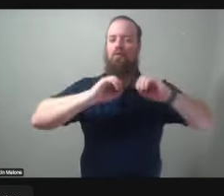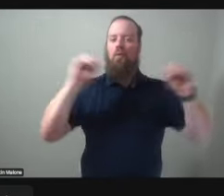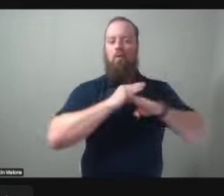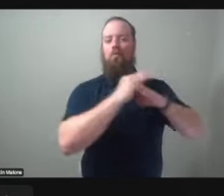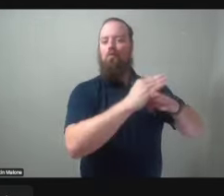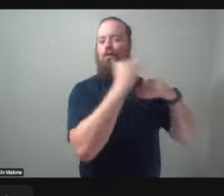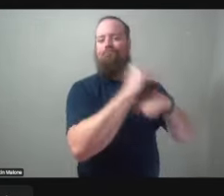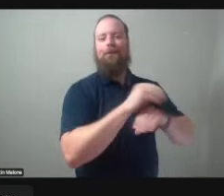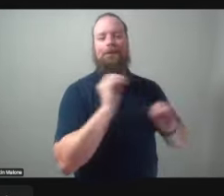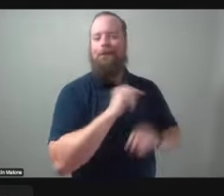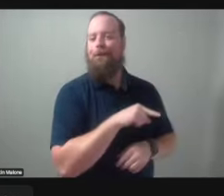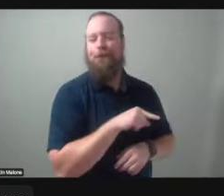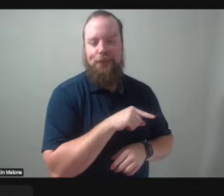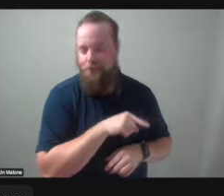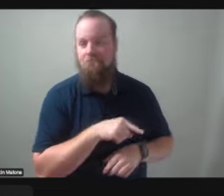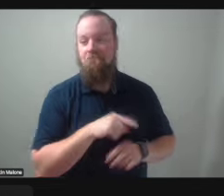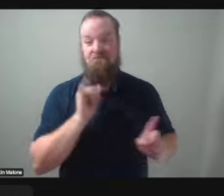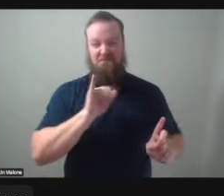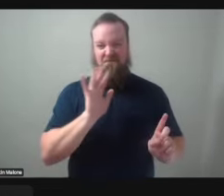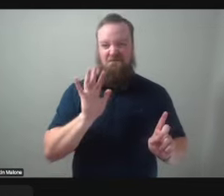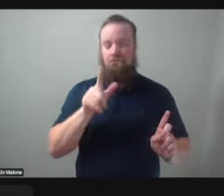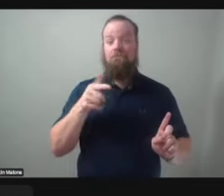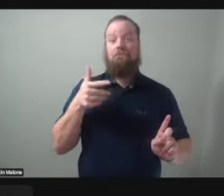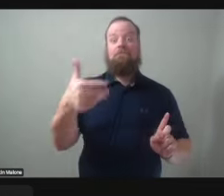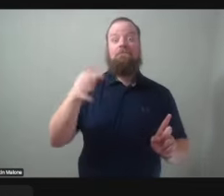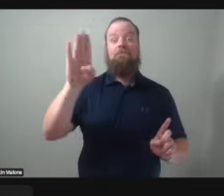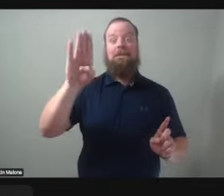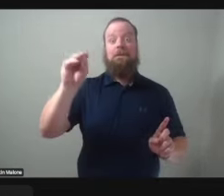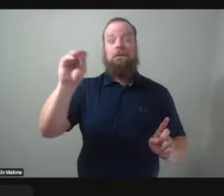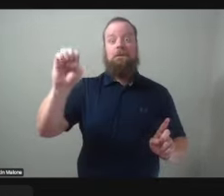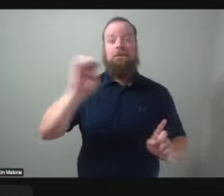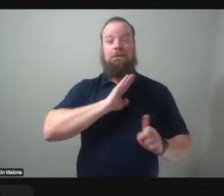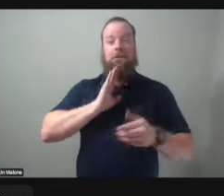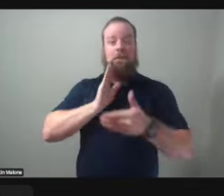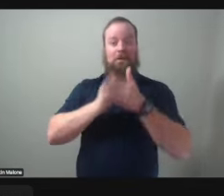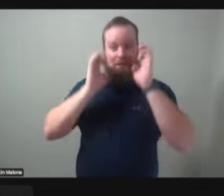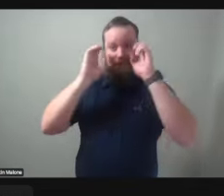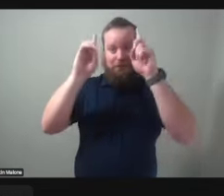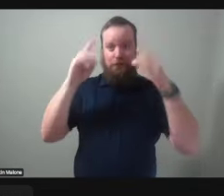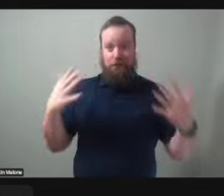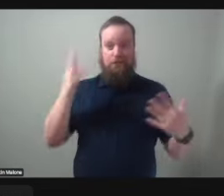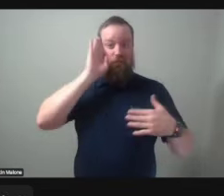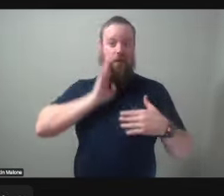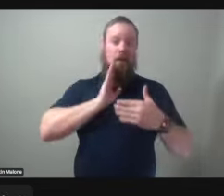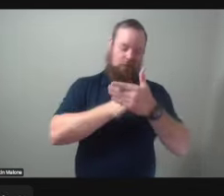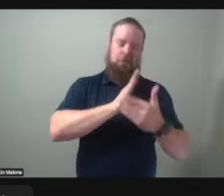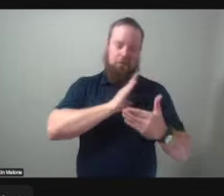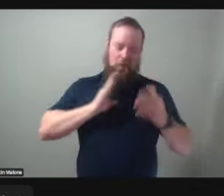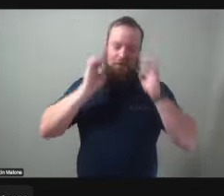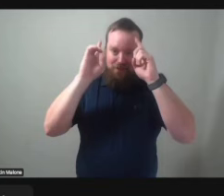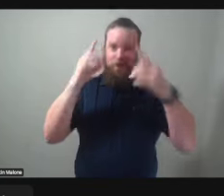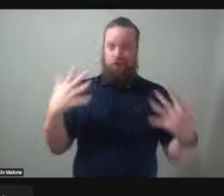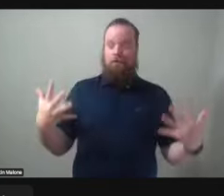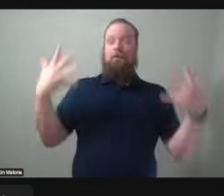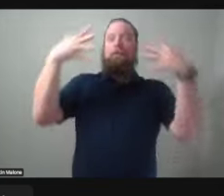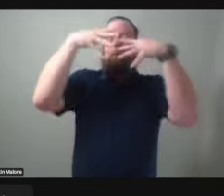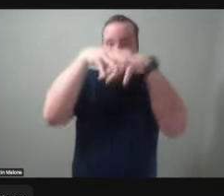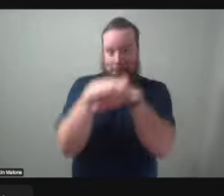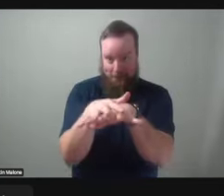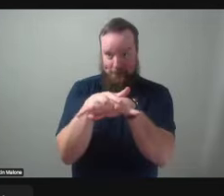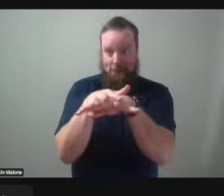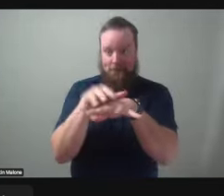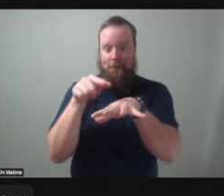banned, students would be punished. So white students would be punished for using American Sign Language. However, Black deaf